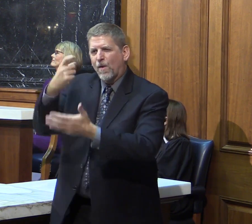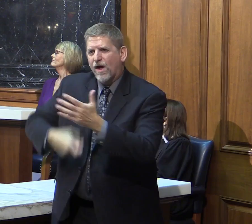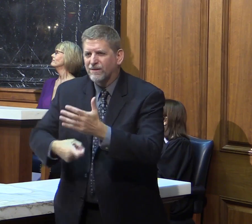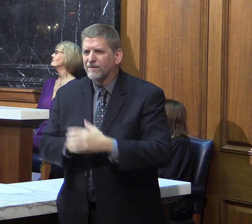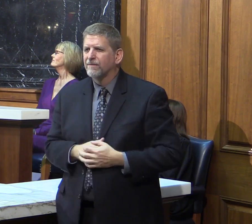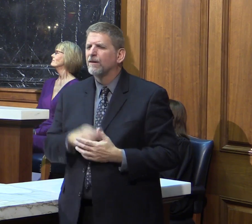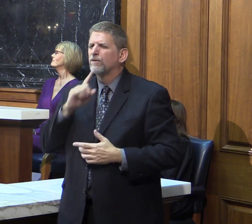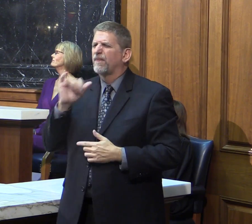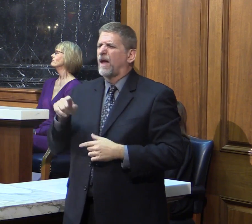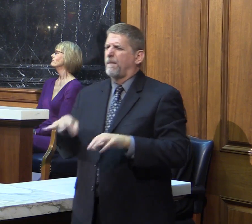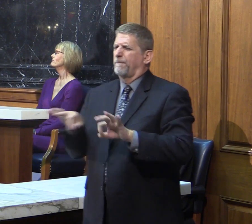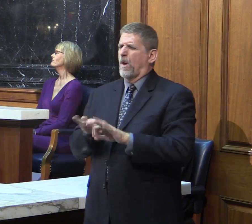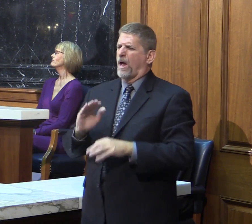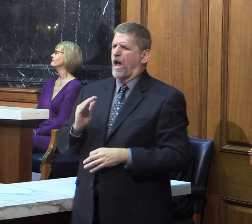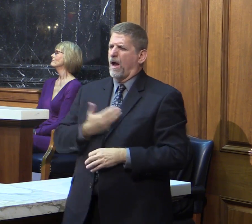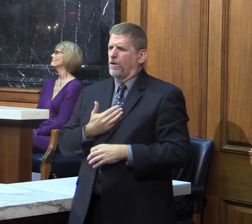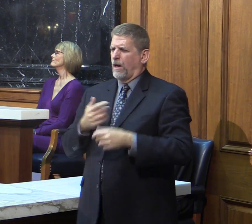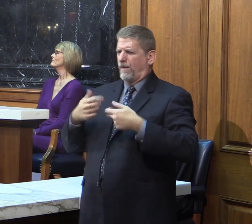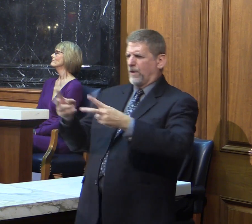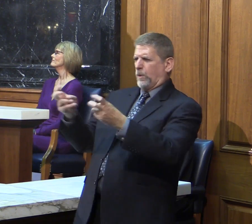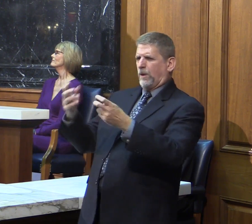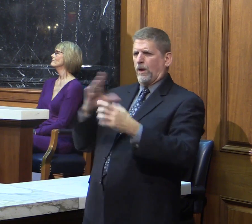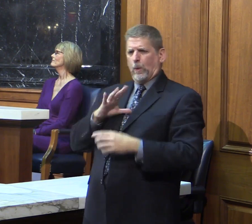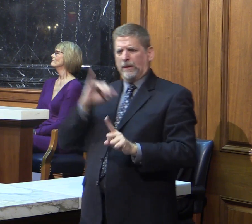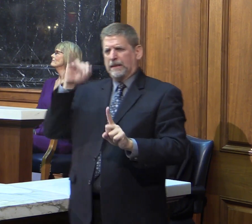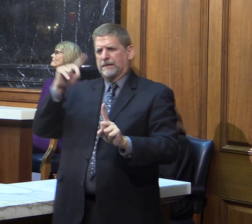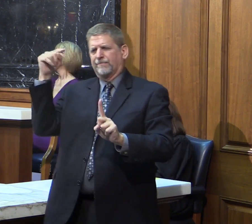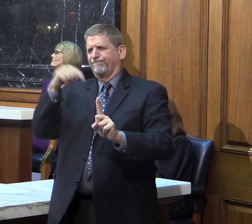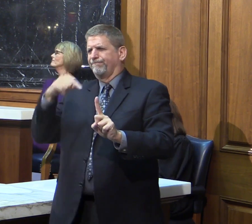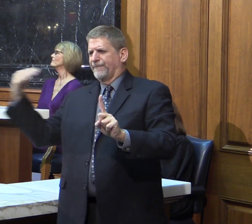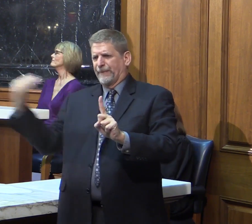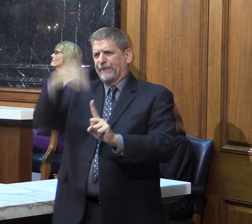efforts to attract talent and business to mutually grow.